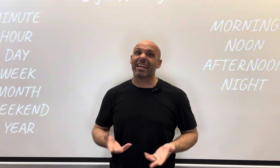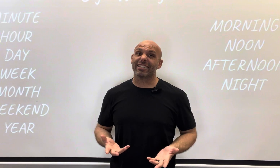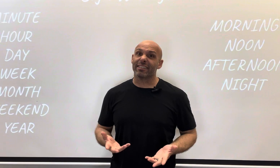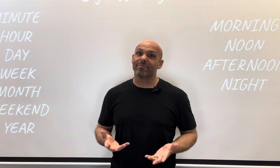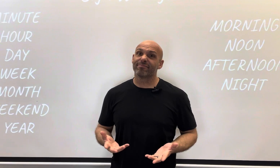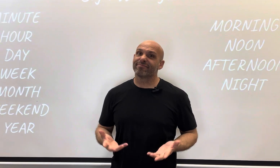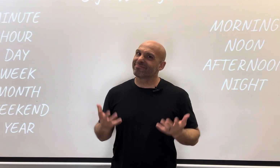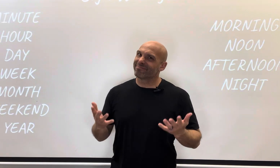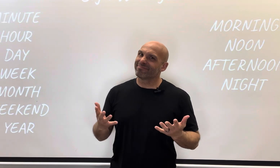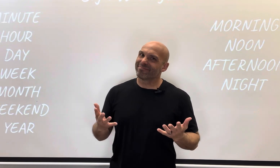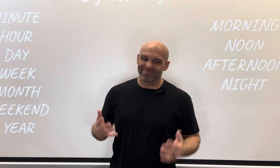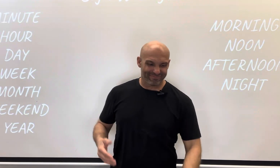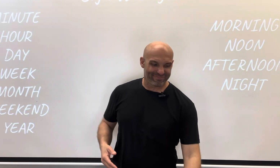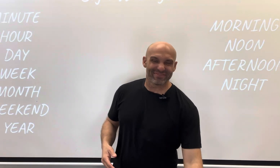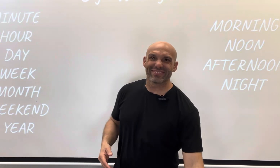connected.